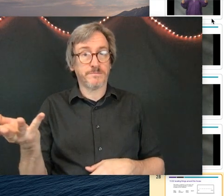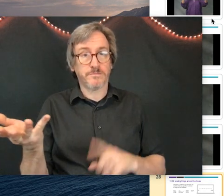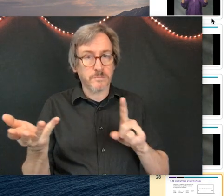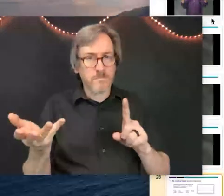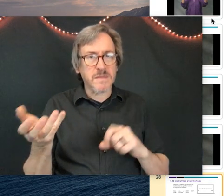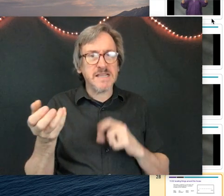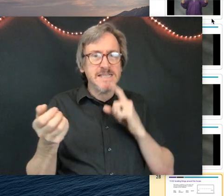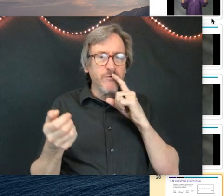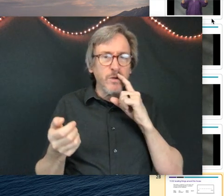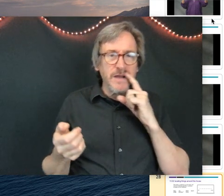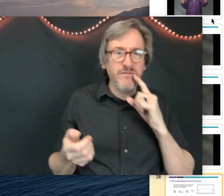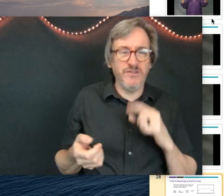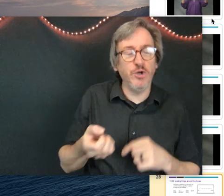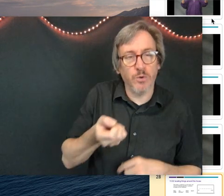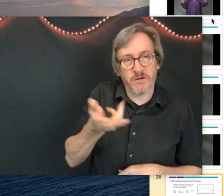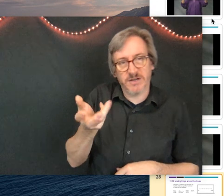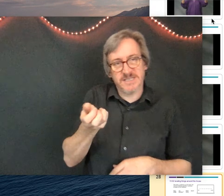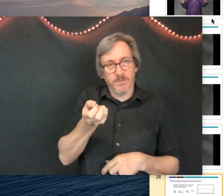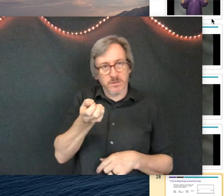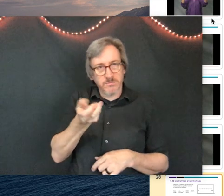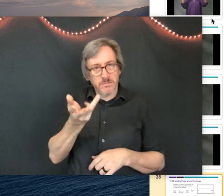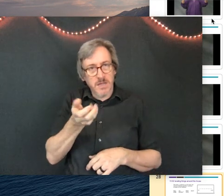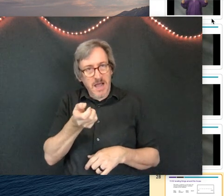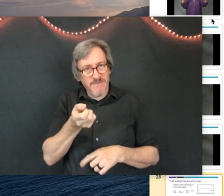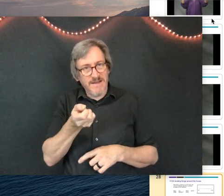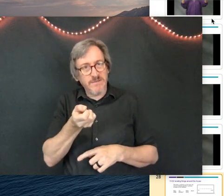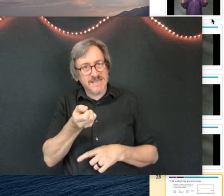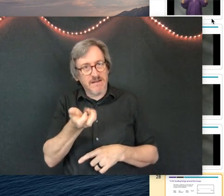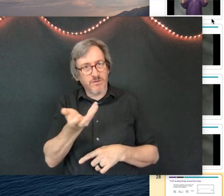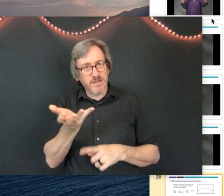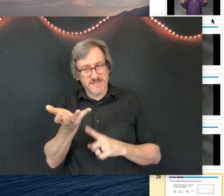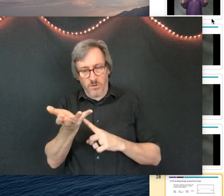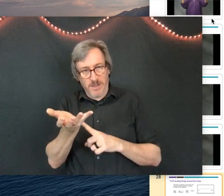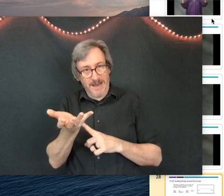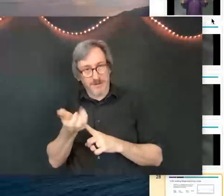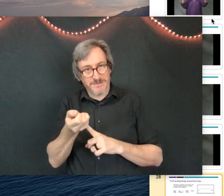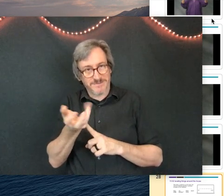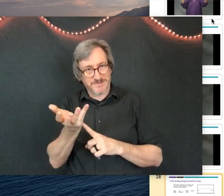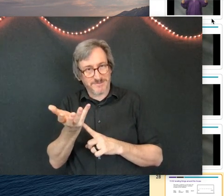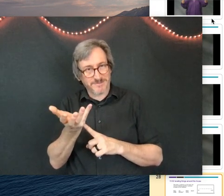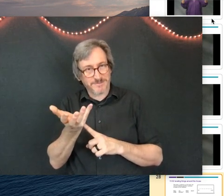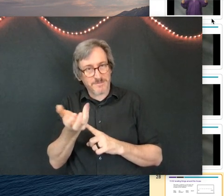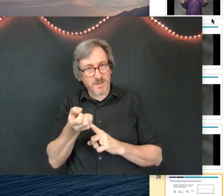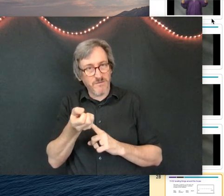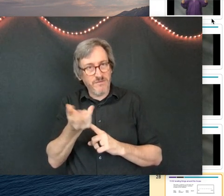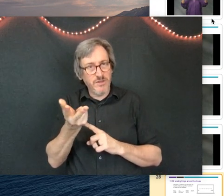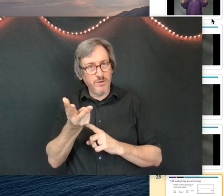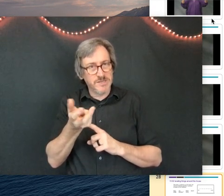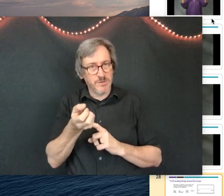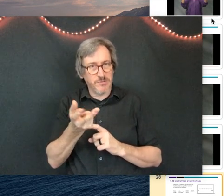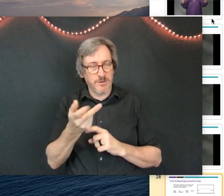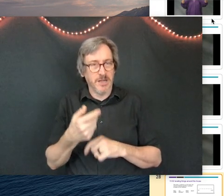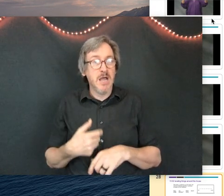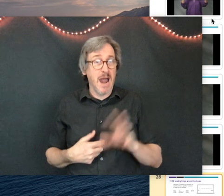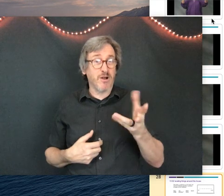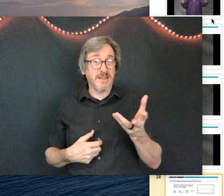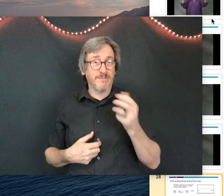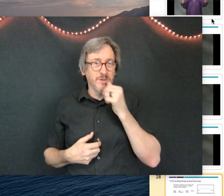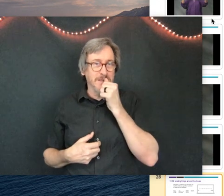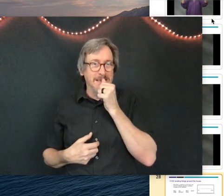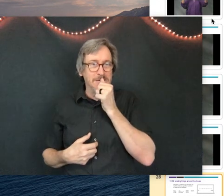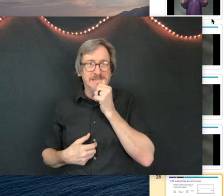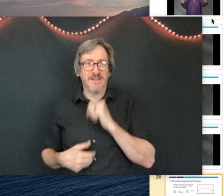Several. Several and few are very similar. I found that several is the whole hand. Few is with three. I